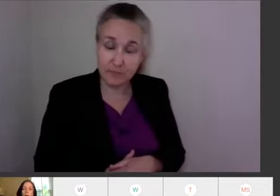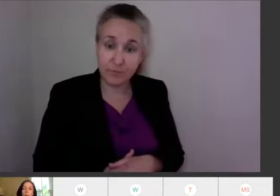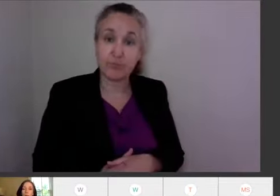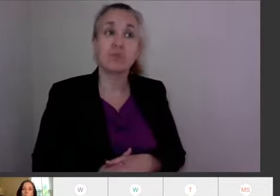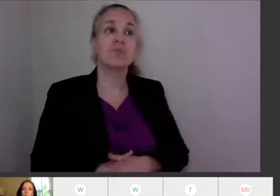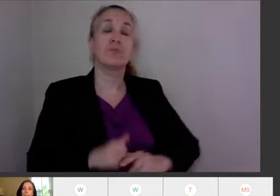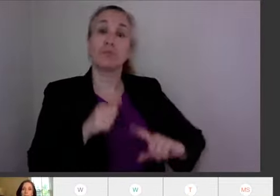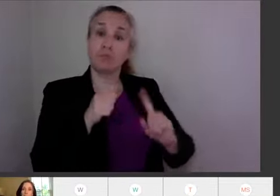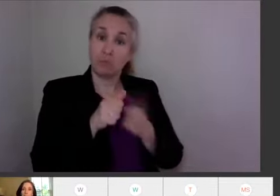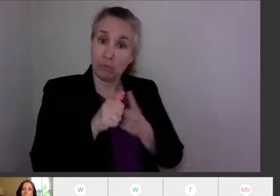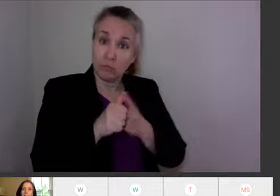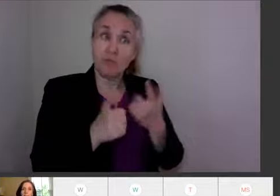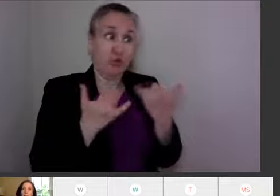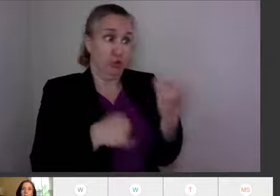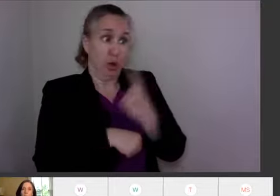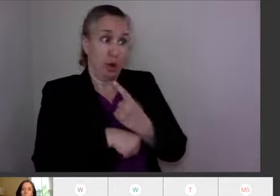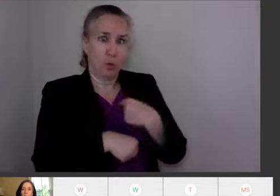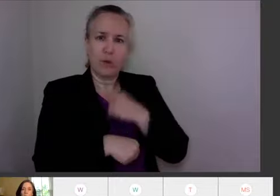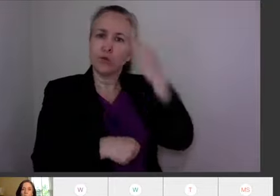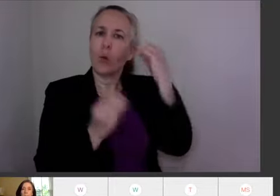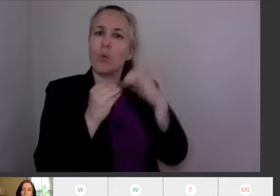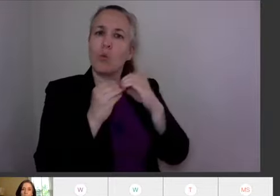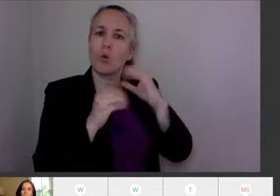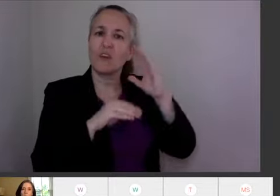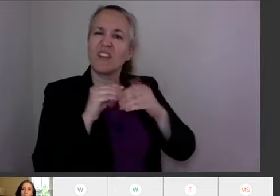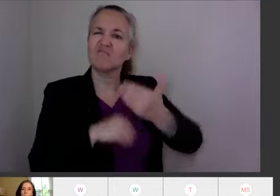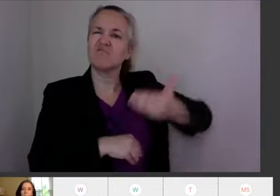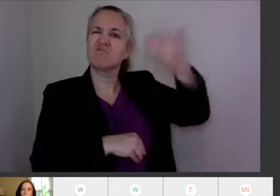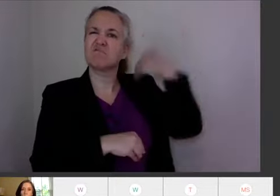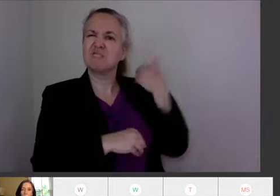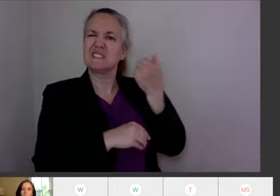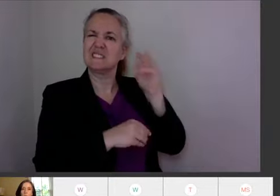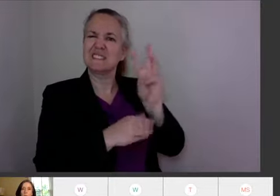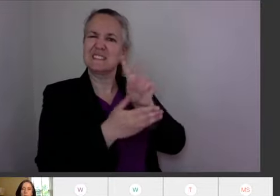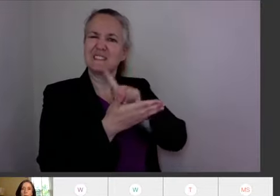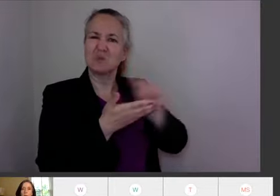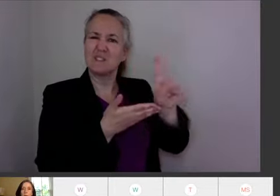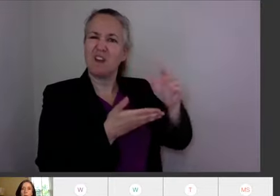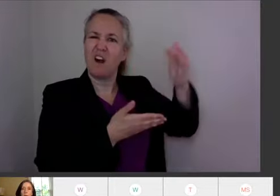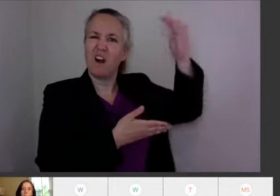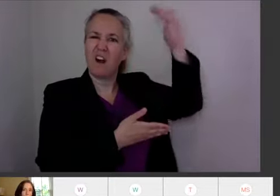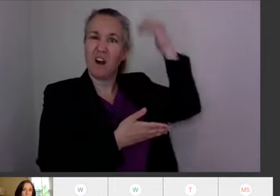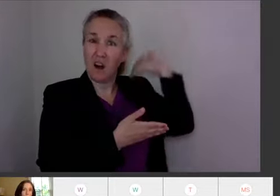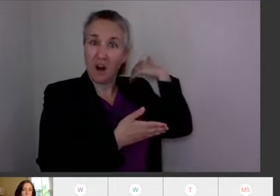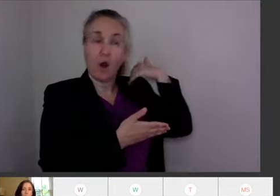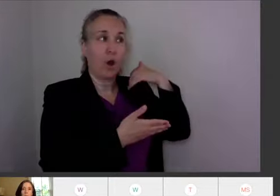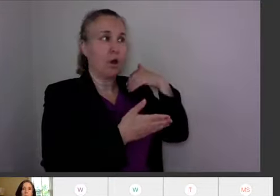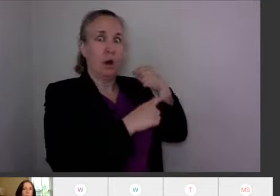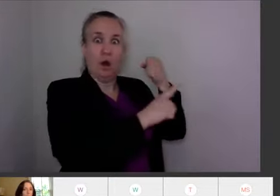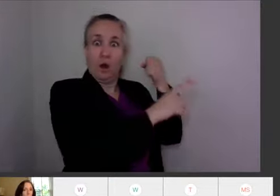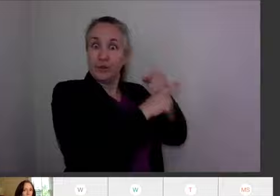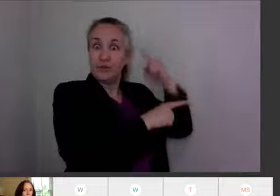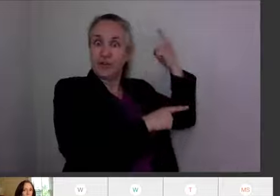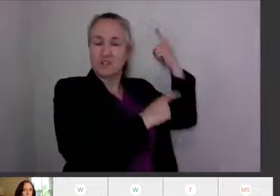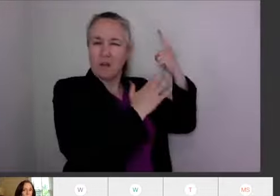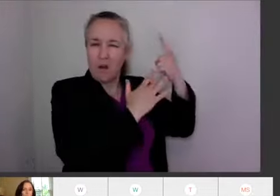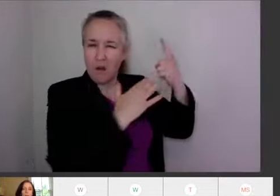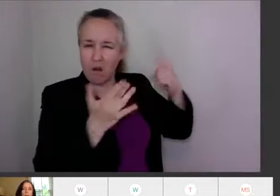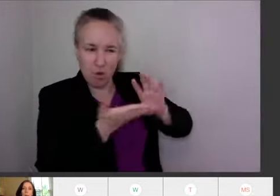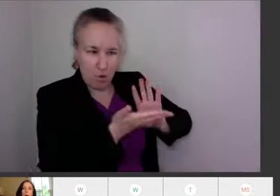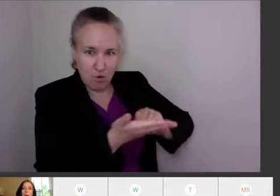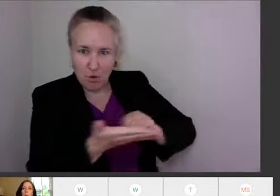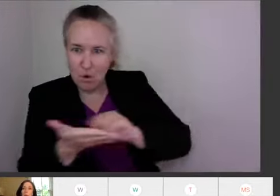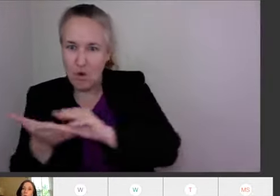a lot more today than we knew 16 weeks ago about this virus. We still don't know